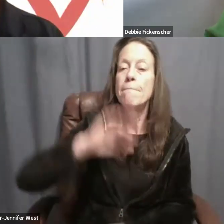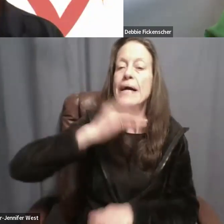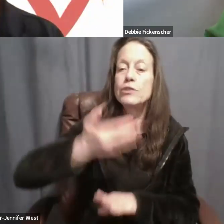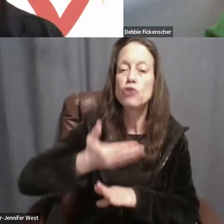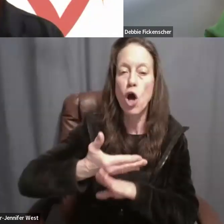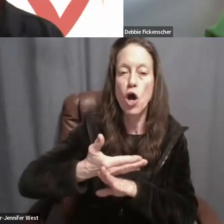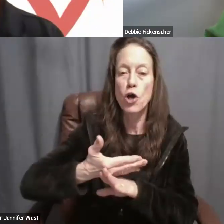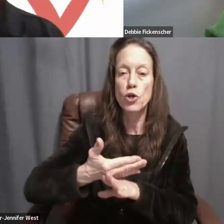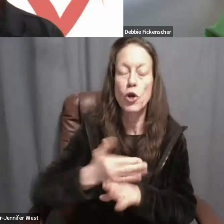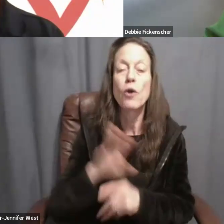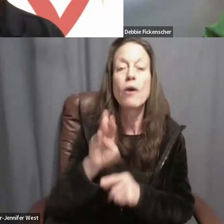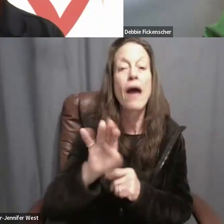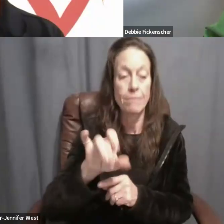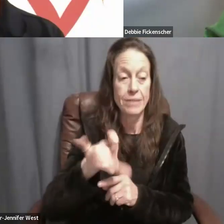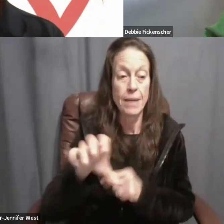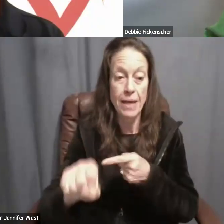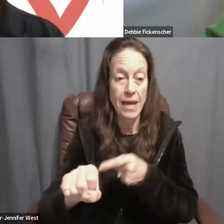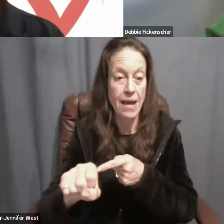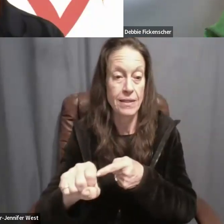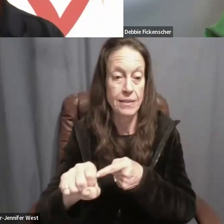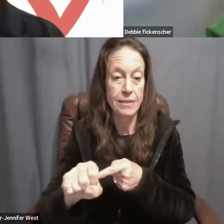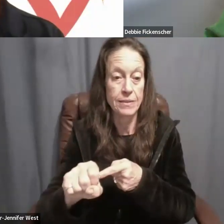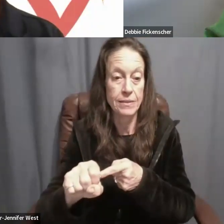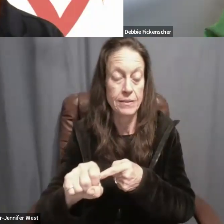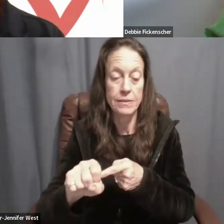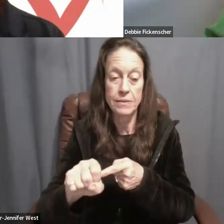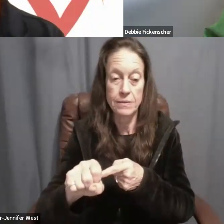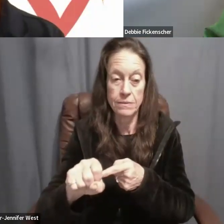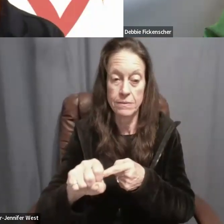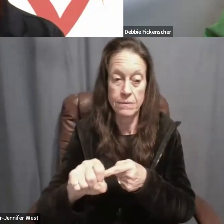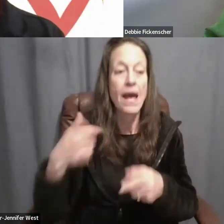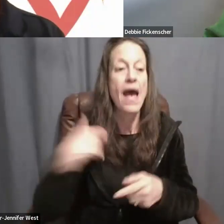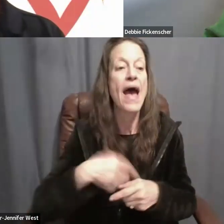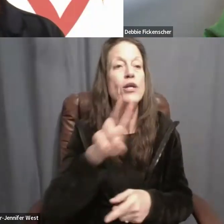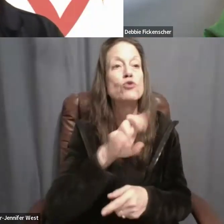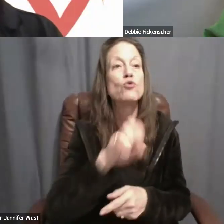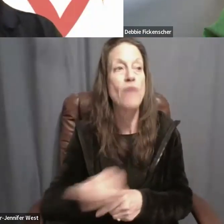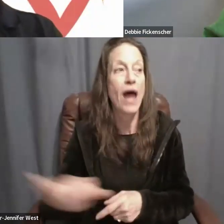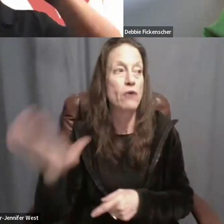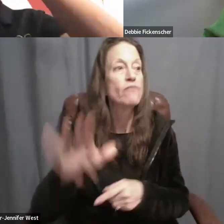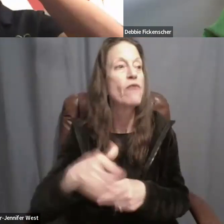County Public Schools and aged out in 2005.